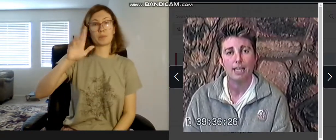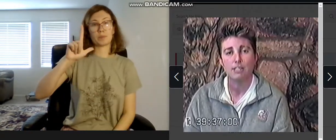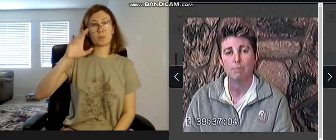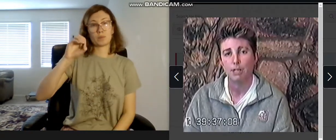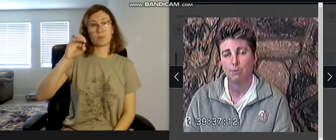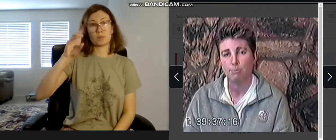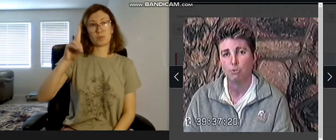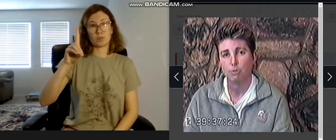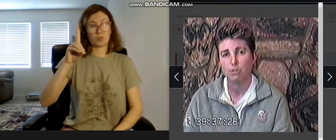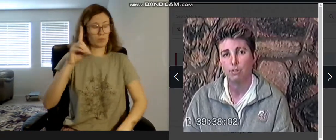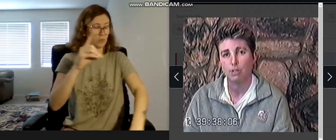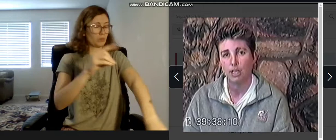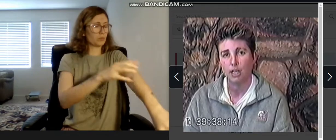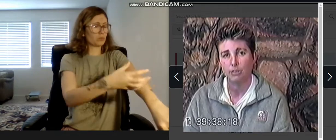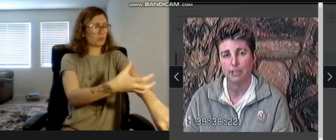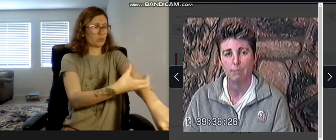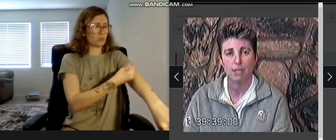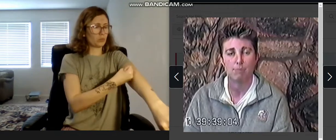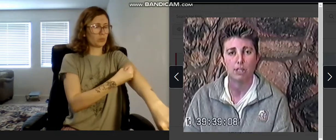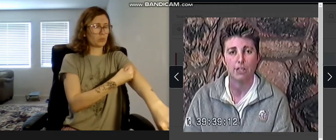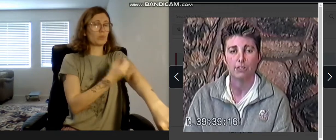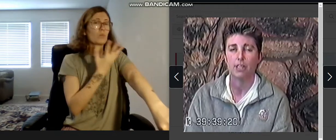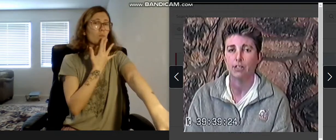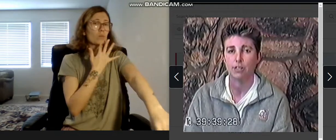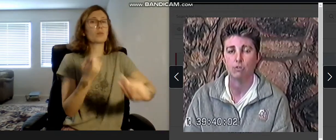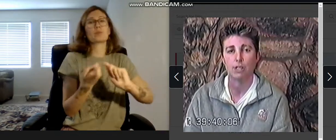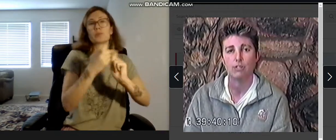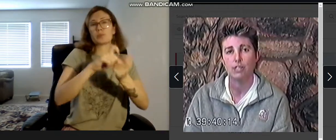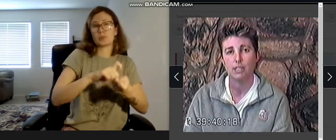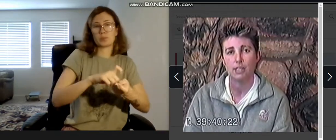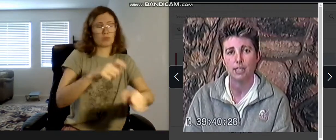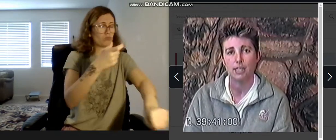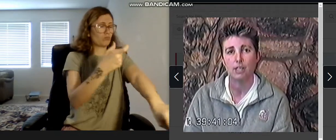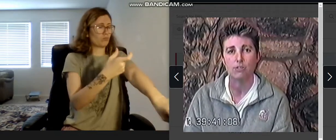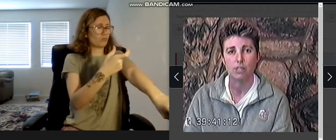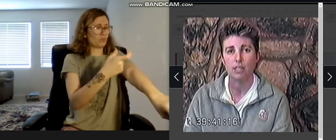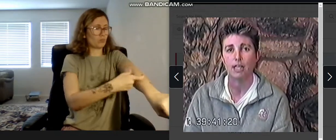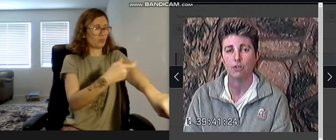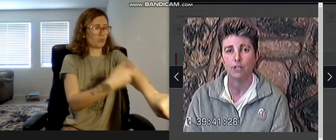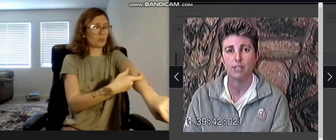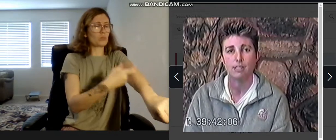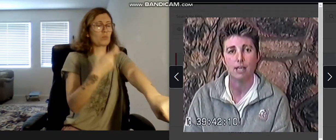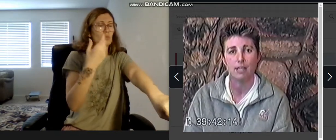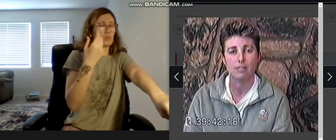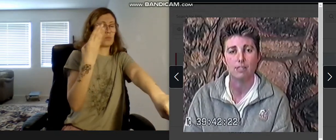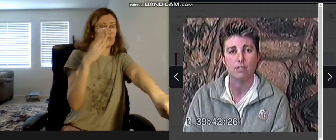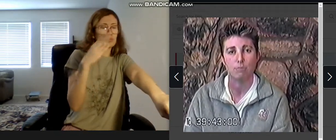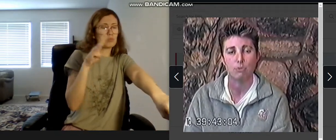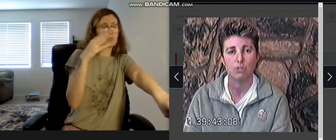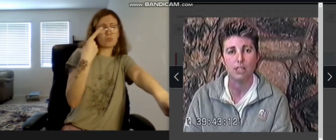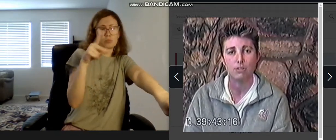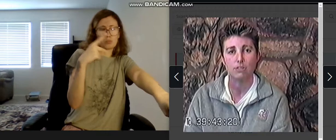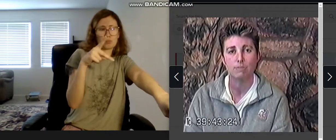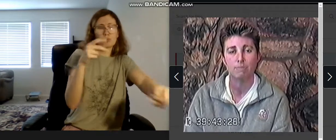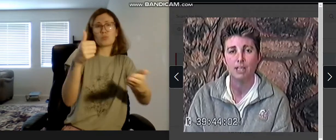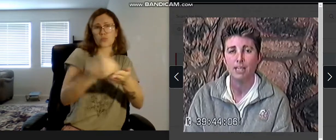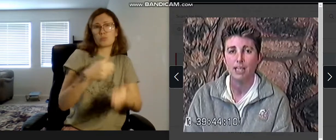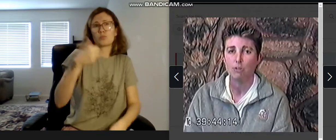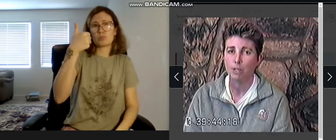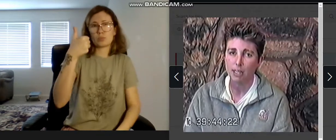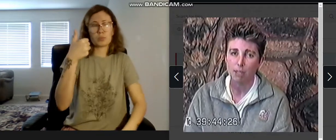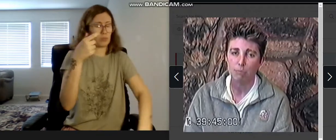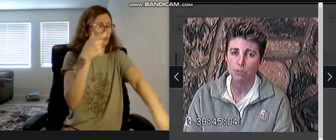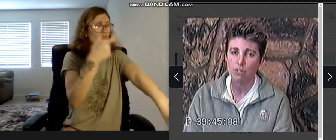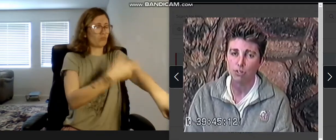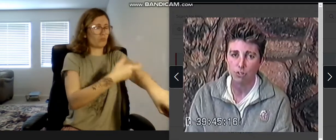and as the body reabsorbs, the coloring becomes lighter and lighter. That's why you see the light yellows and the light greens as the bruise heals. And